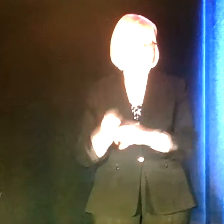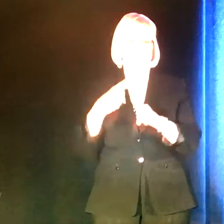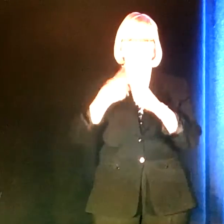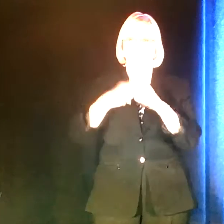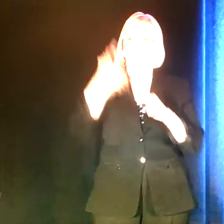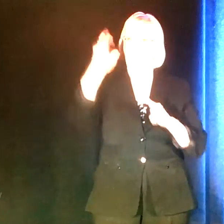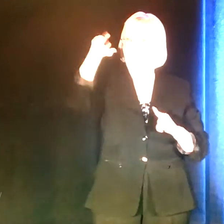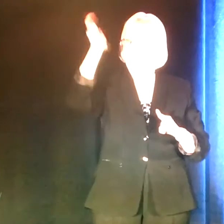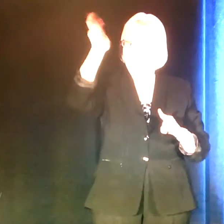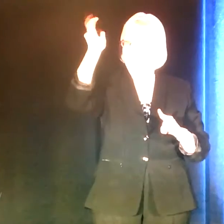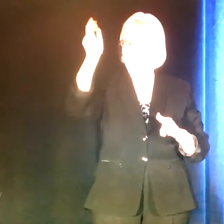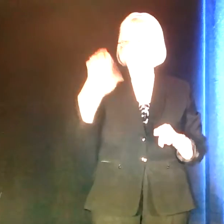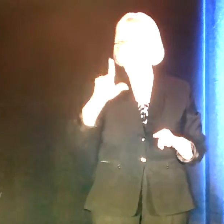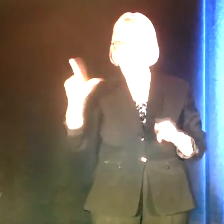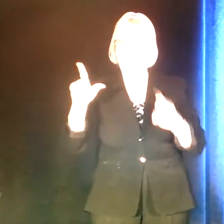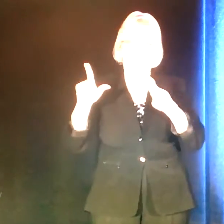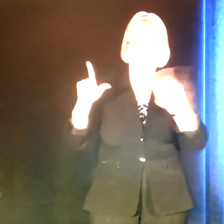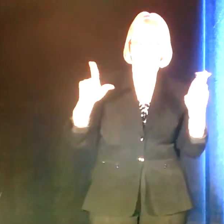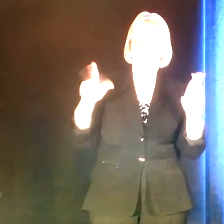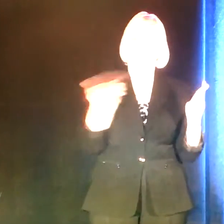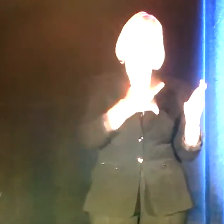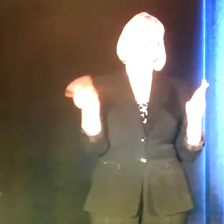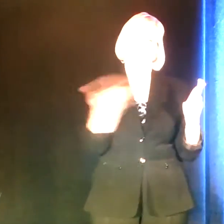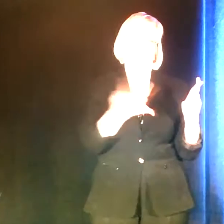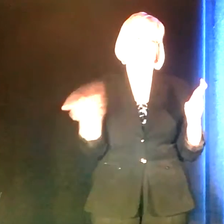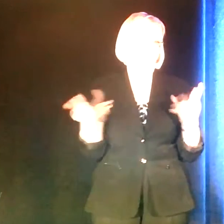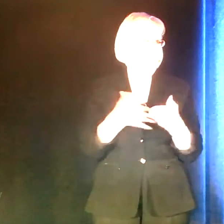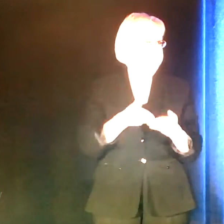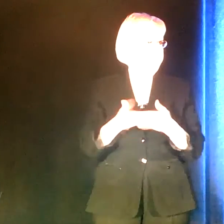And that one baseball team compared to how many baseball teams?